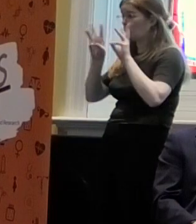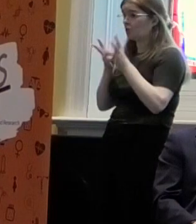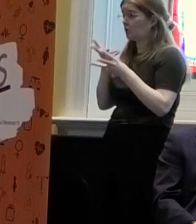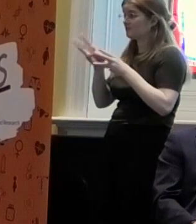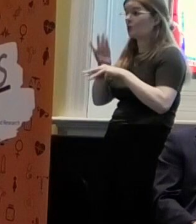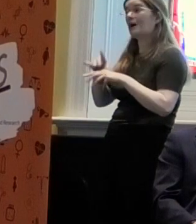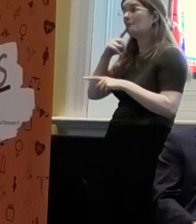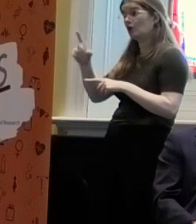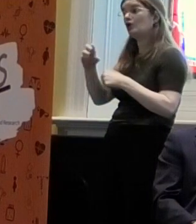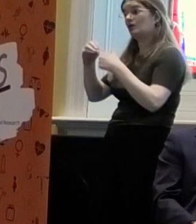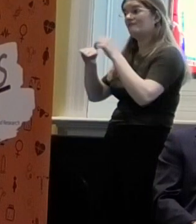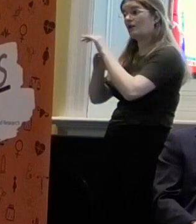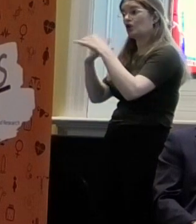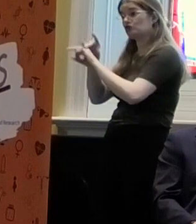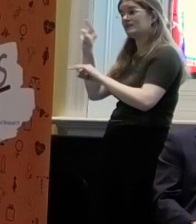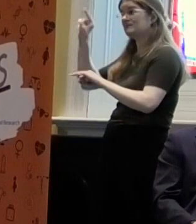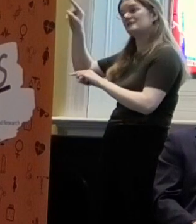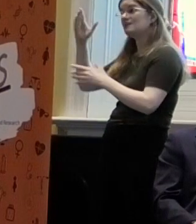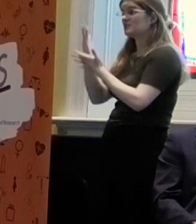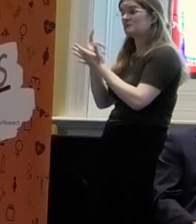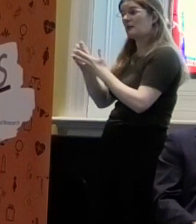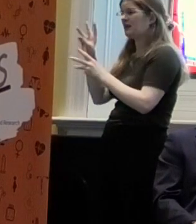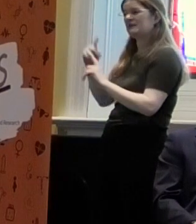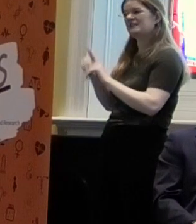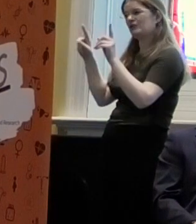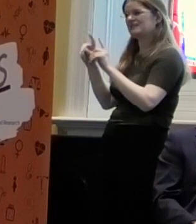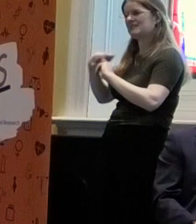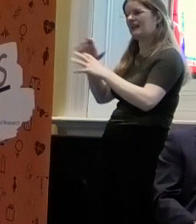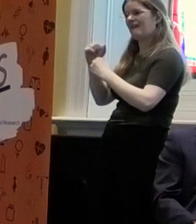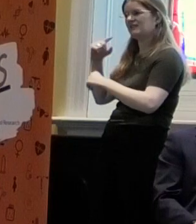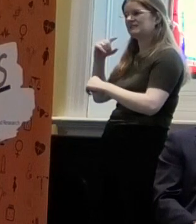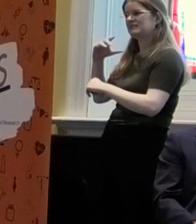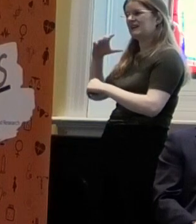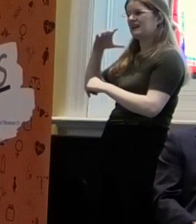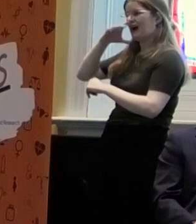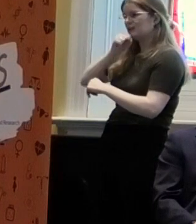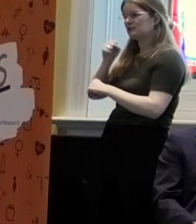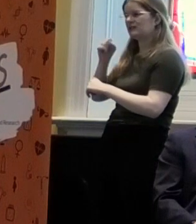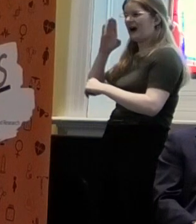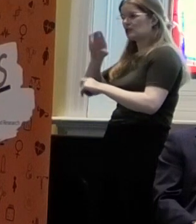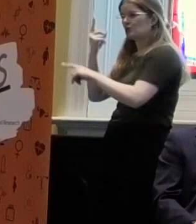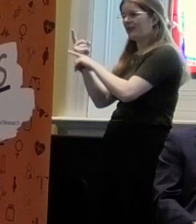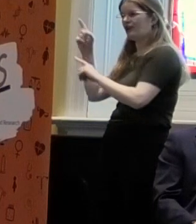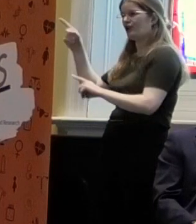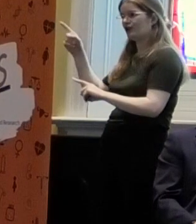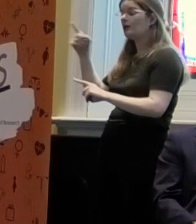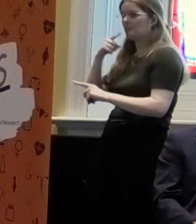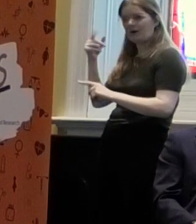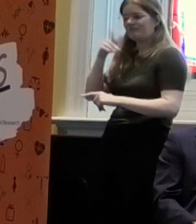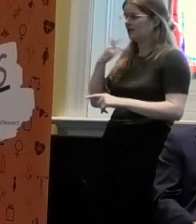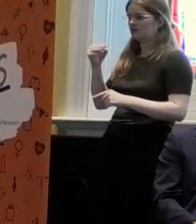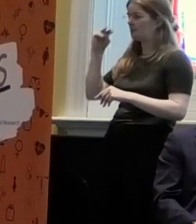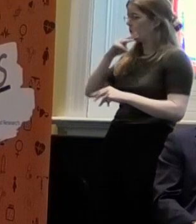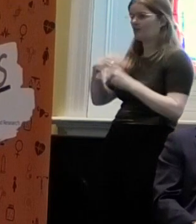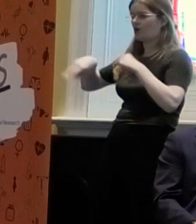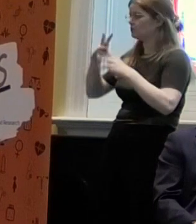other countries, you have seen a little bit more of a schism, I think. But it is really important that we all work together.